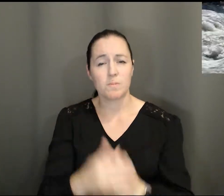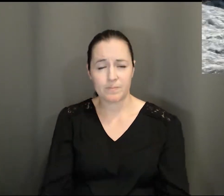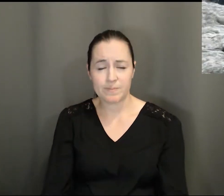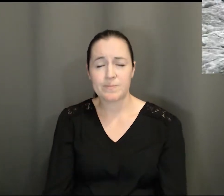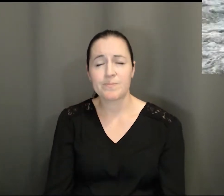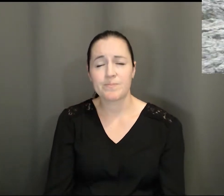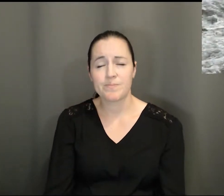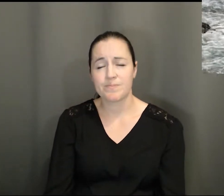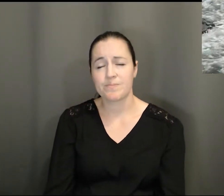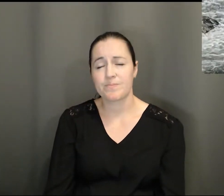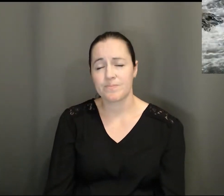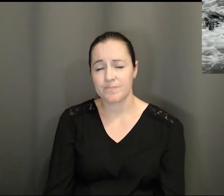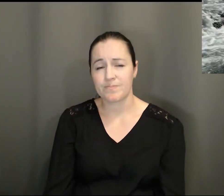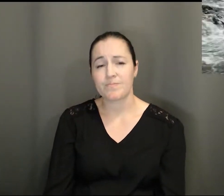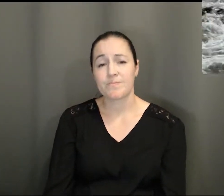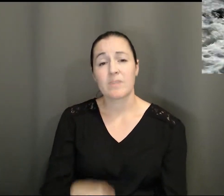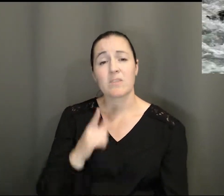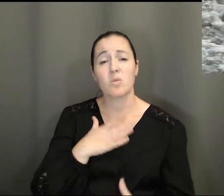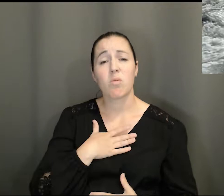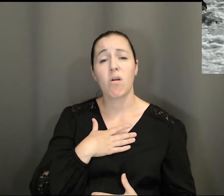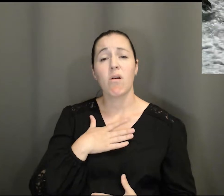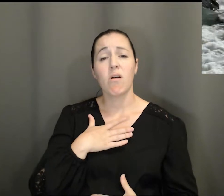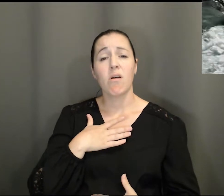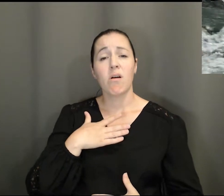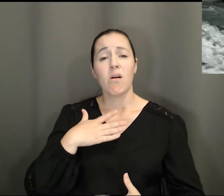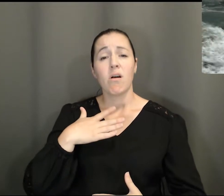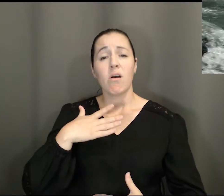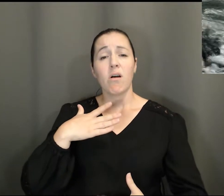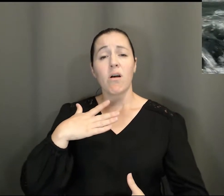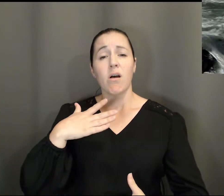As you do that, think of his power.